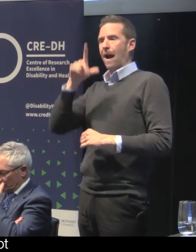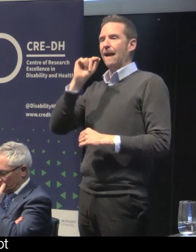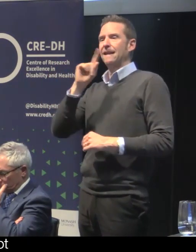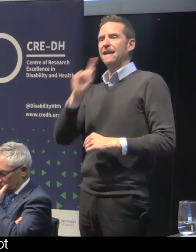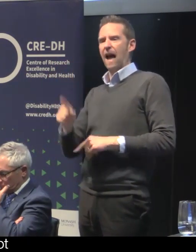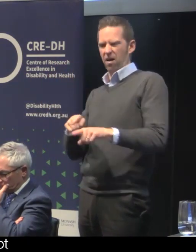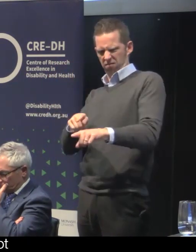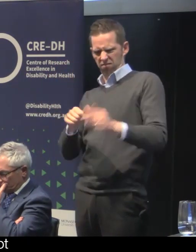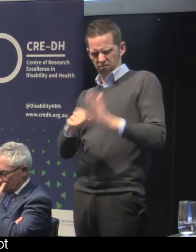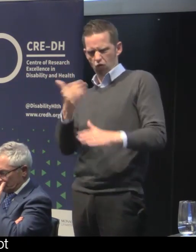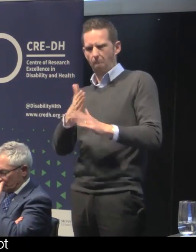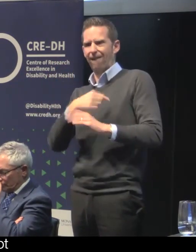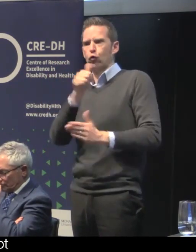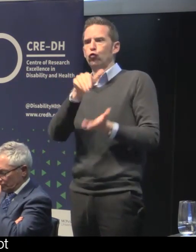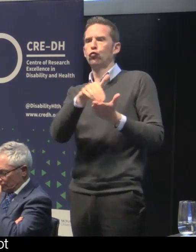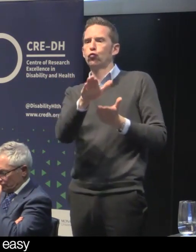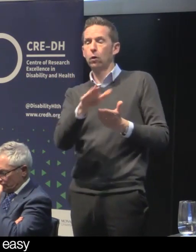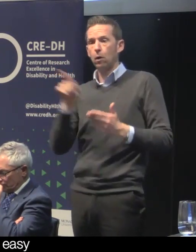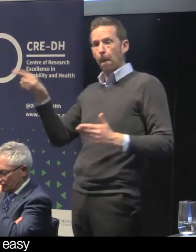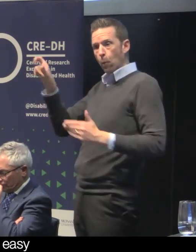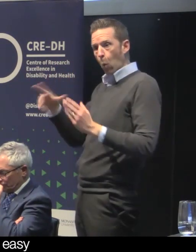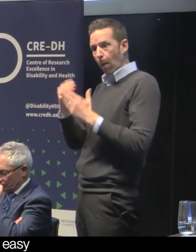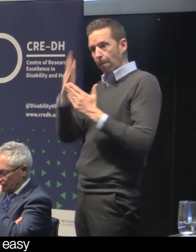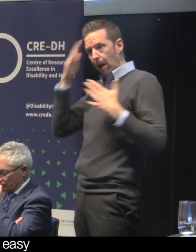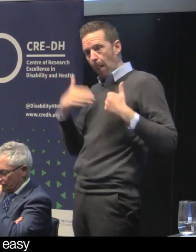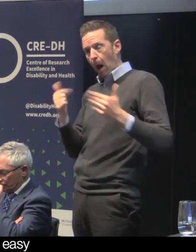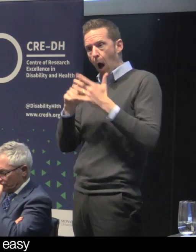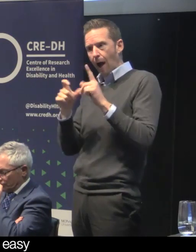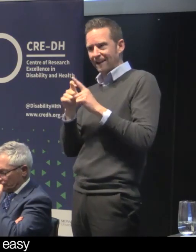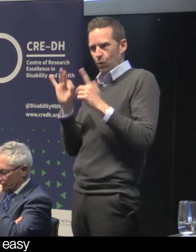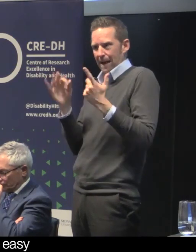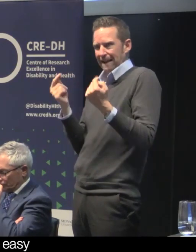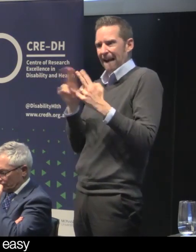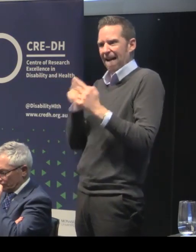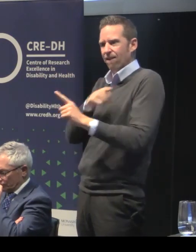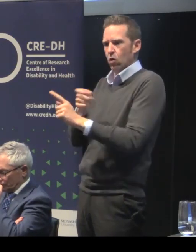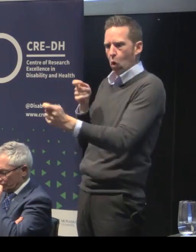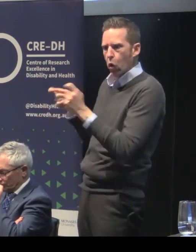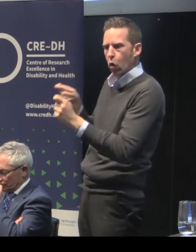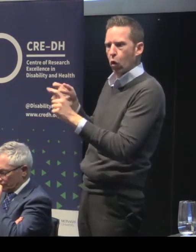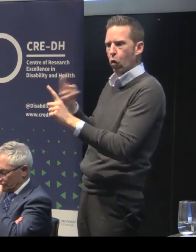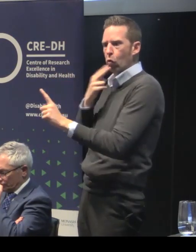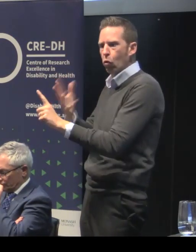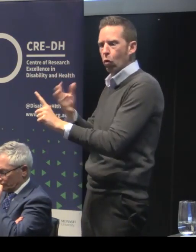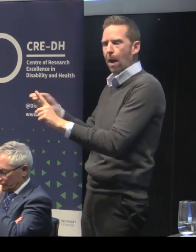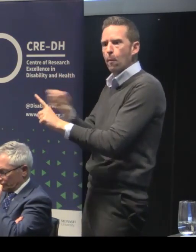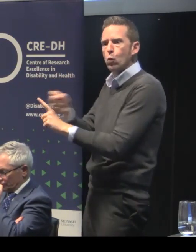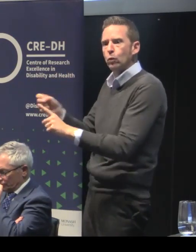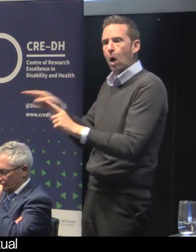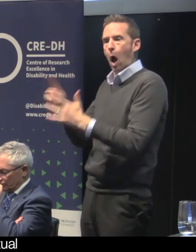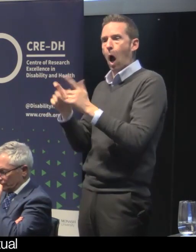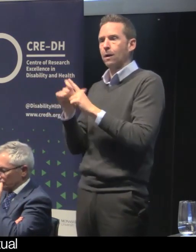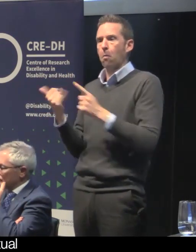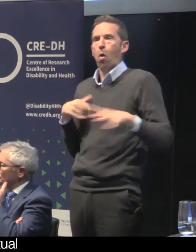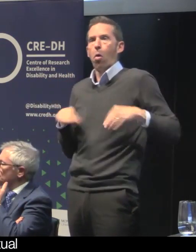not working with me anymore, but it might not be so easy. There may be more scope for abuse and exploitation when it's somebody with intellectual